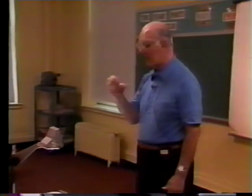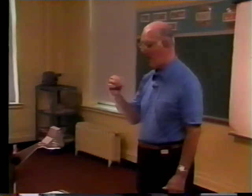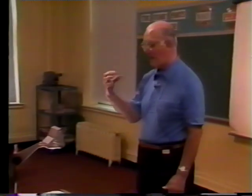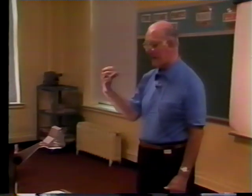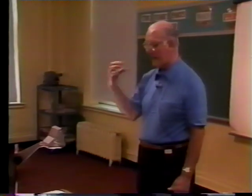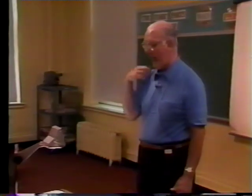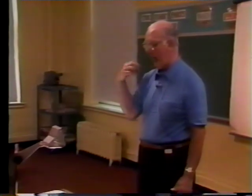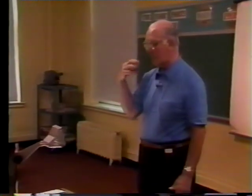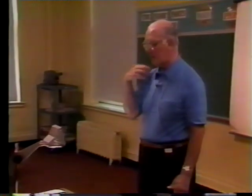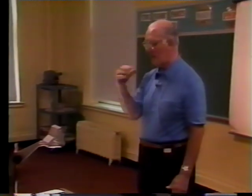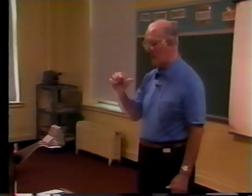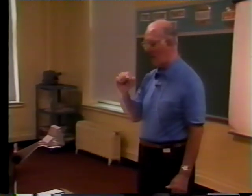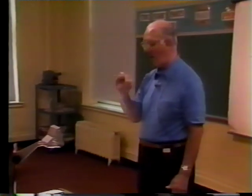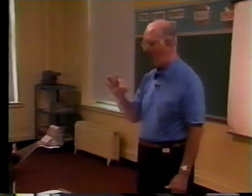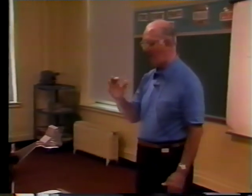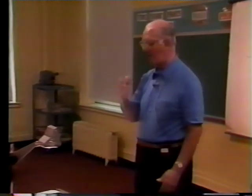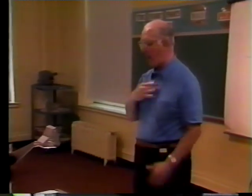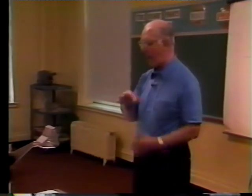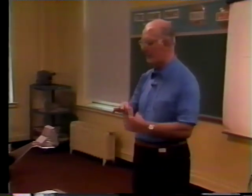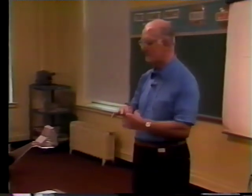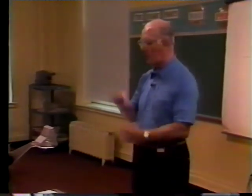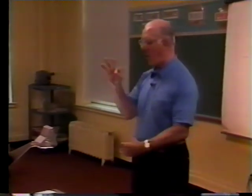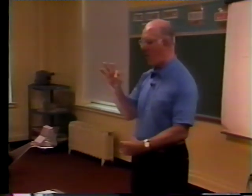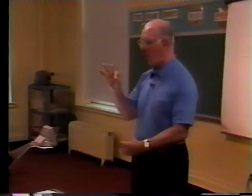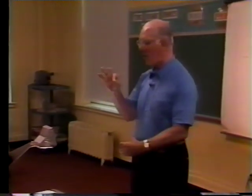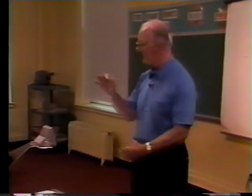the captain of my soul.